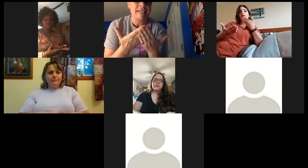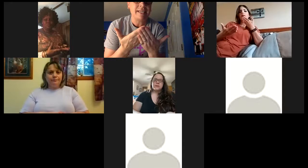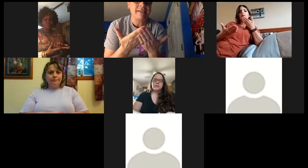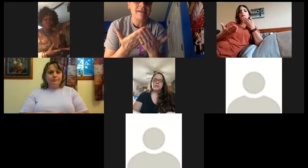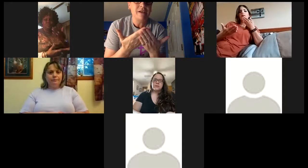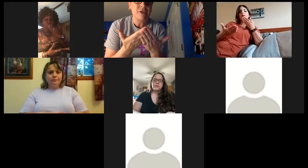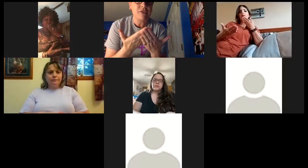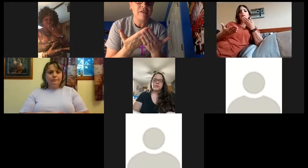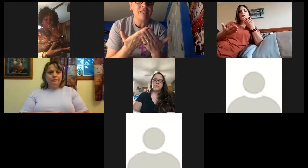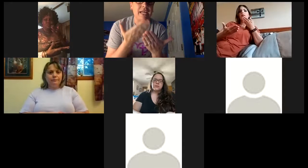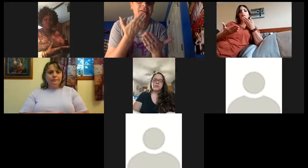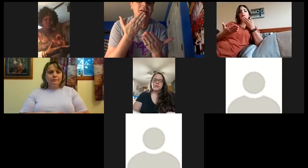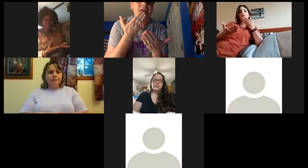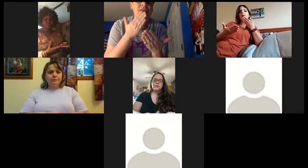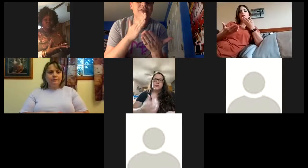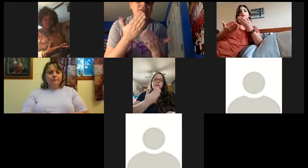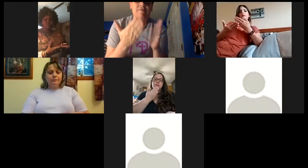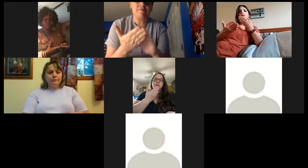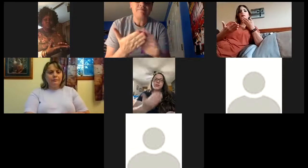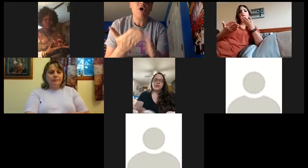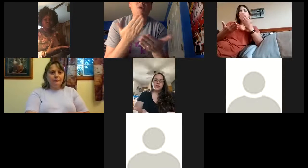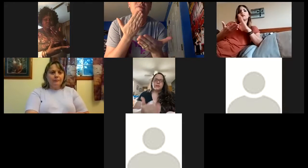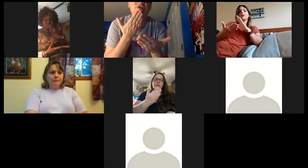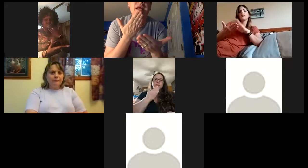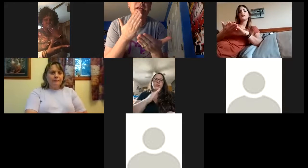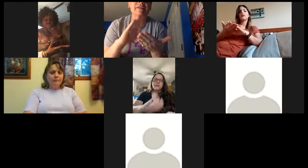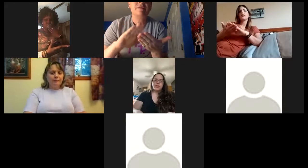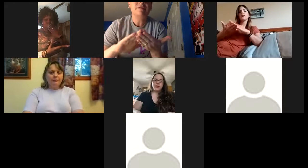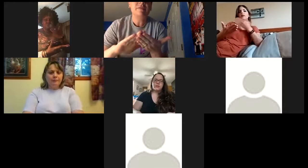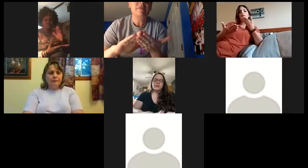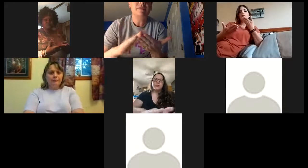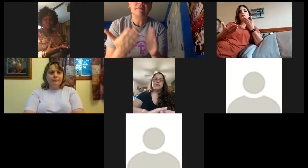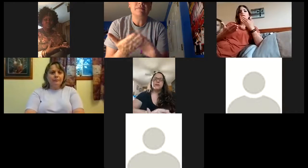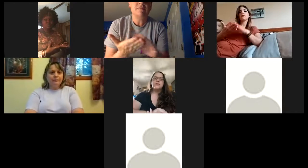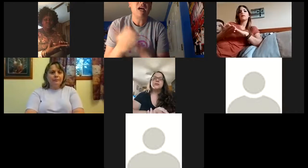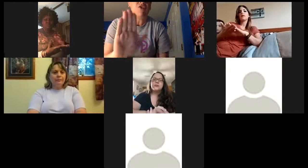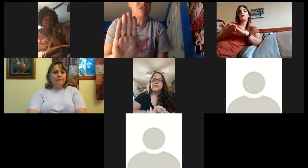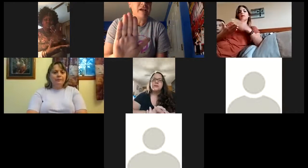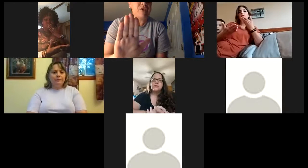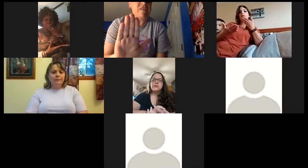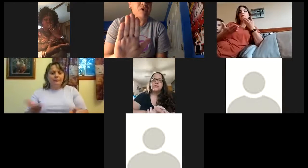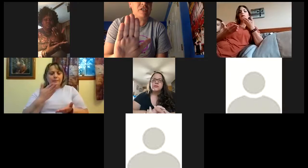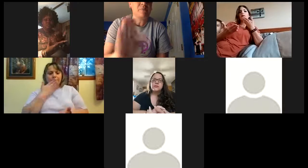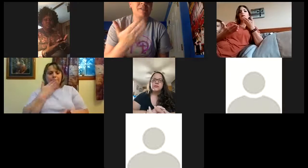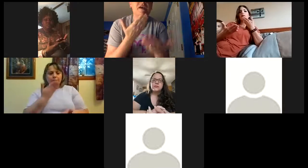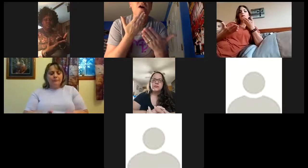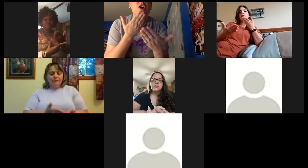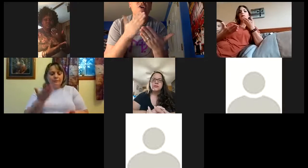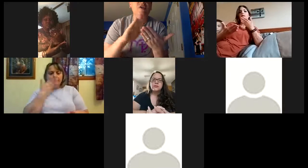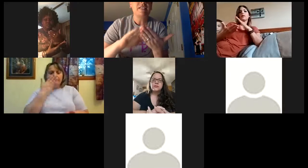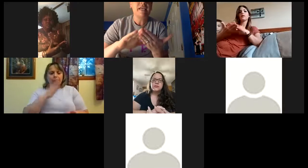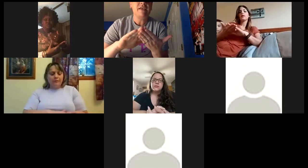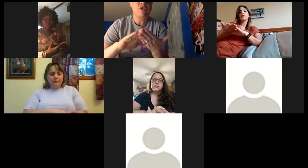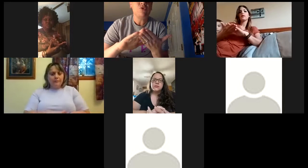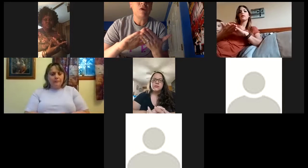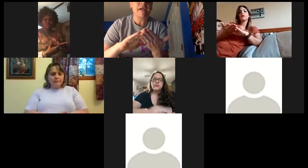hand hitting your left hand, the palm of your hand, the underside of your fingertips are